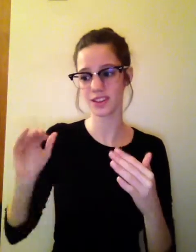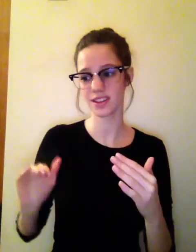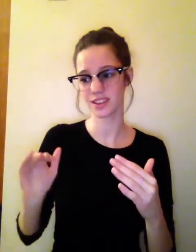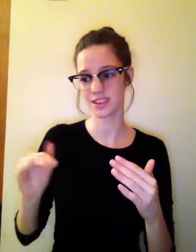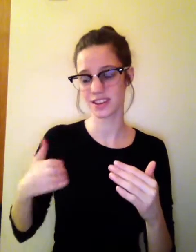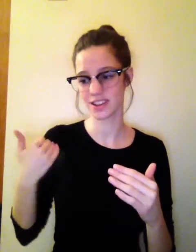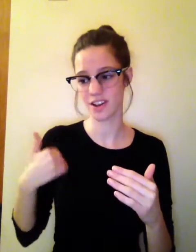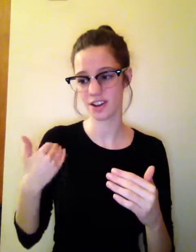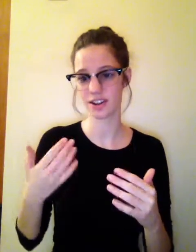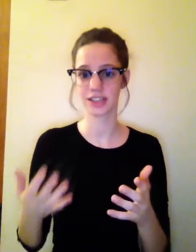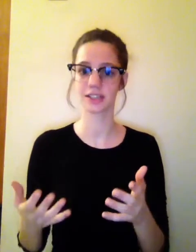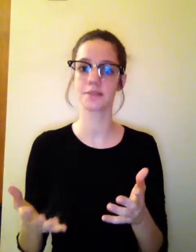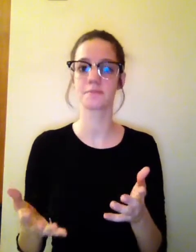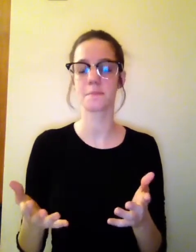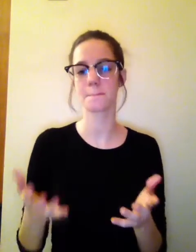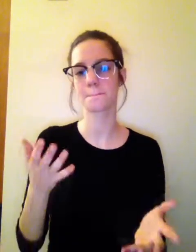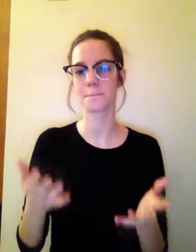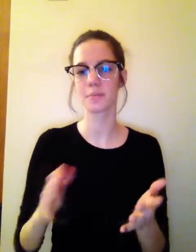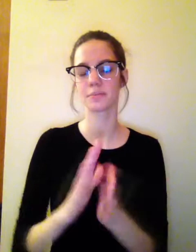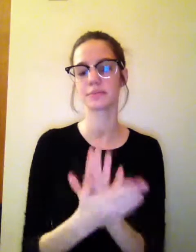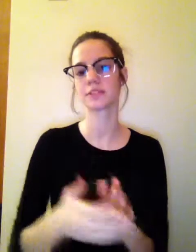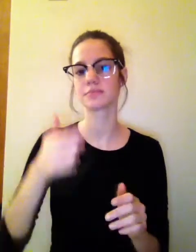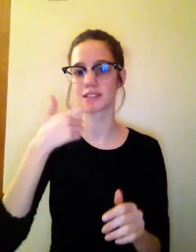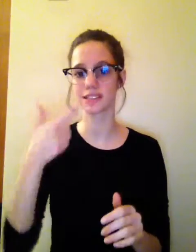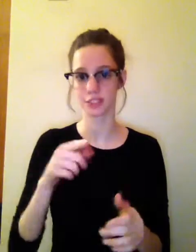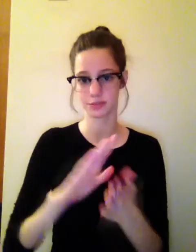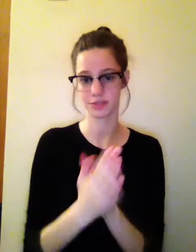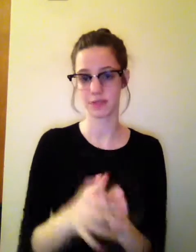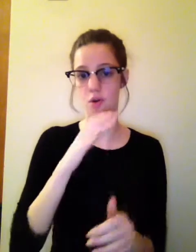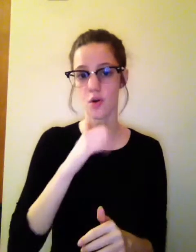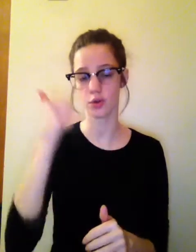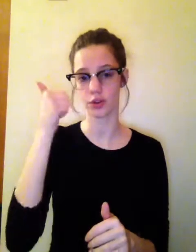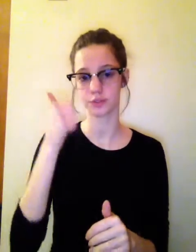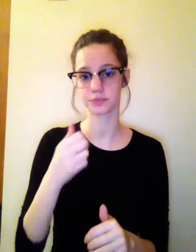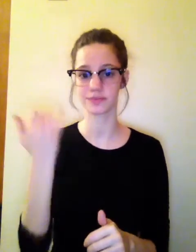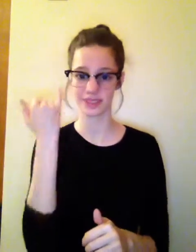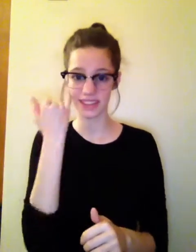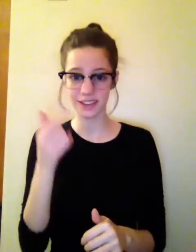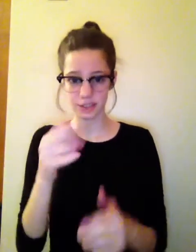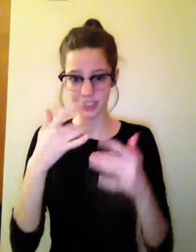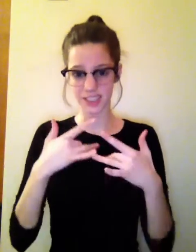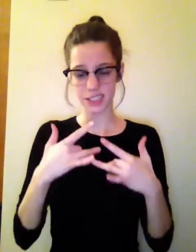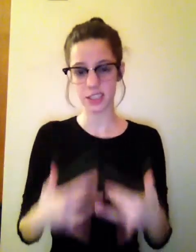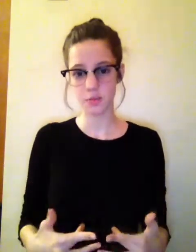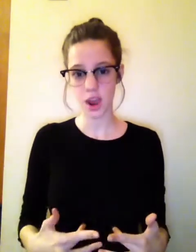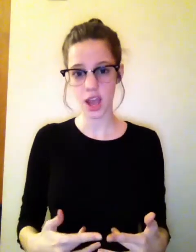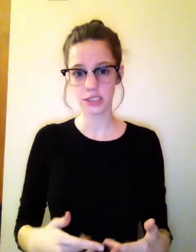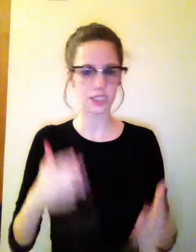older. Mental disorders. If you're depressed, have trouble paying attention, or worry constantly, you